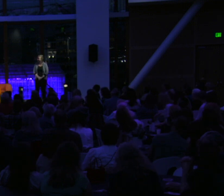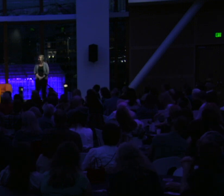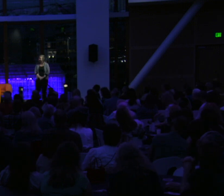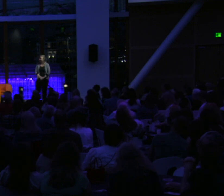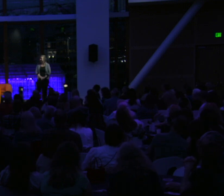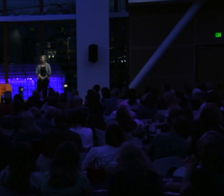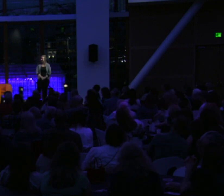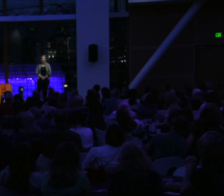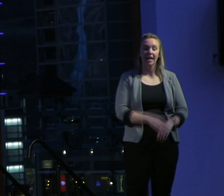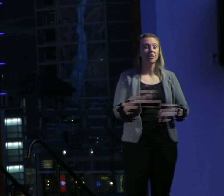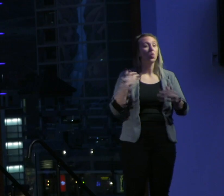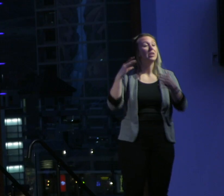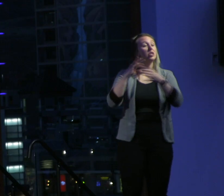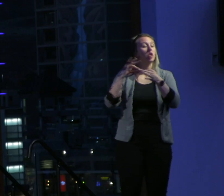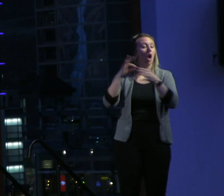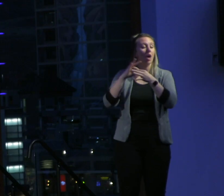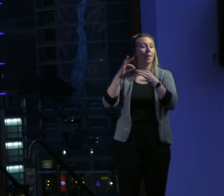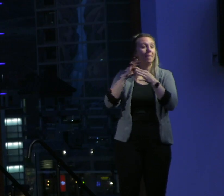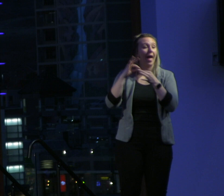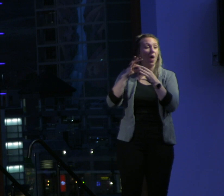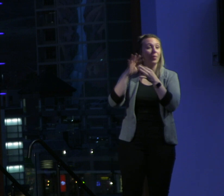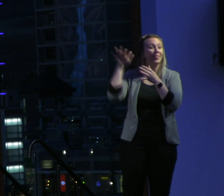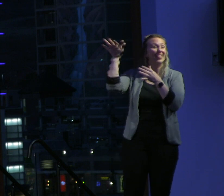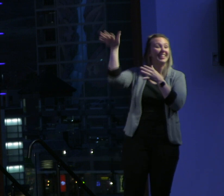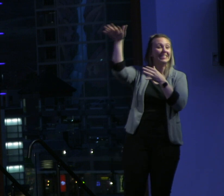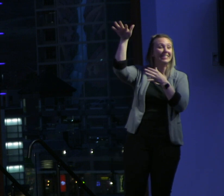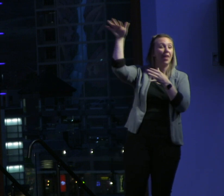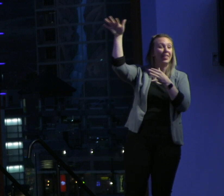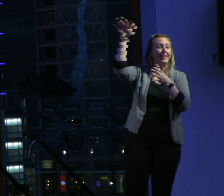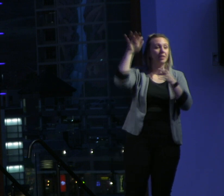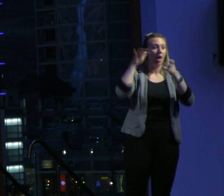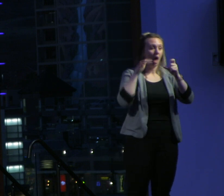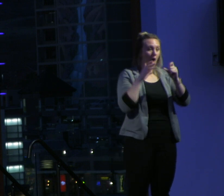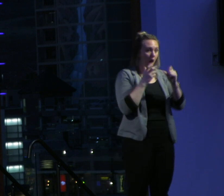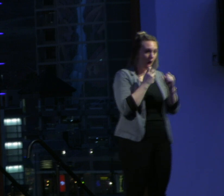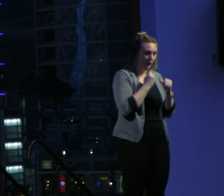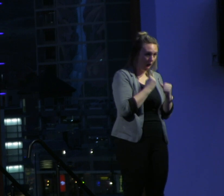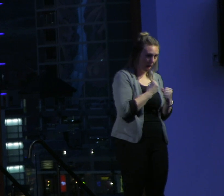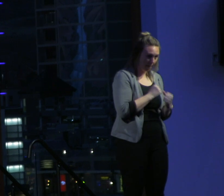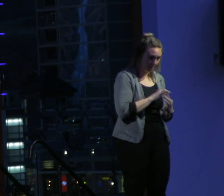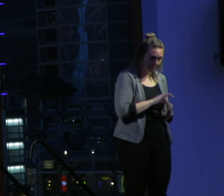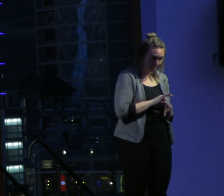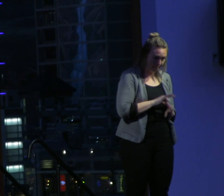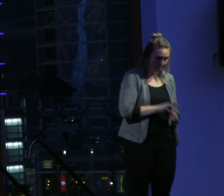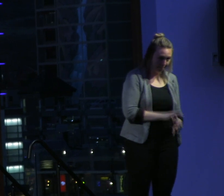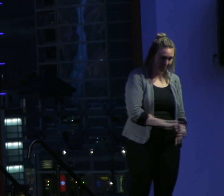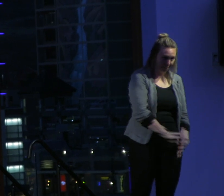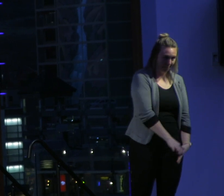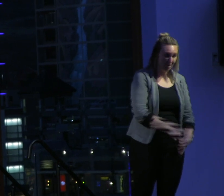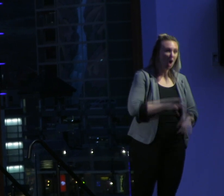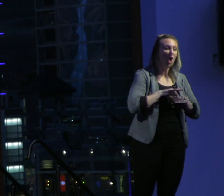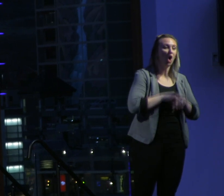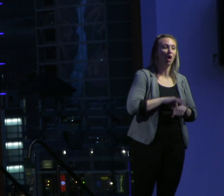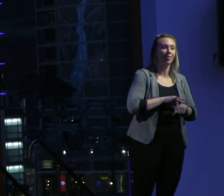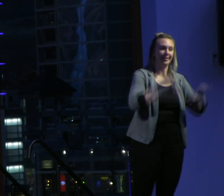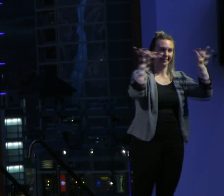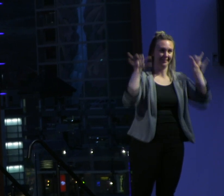as we talk about these high spiritual things, the microphone brings us closer and closer back to the earth.